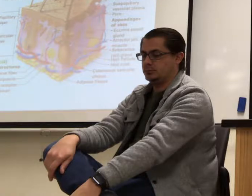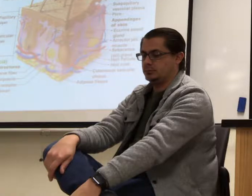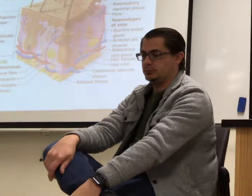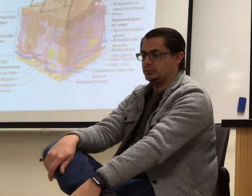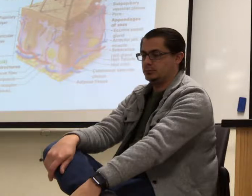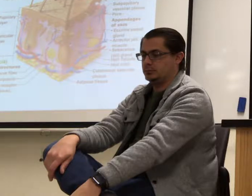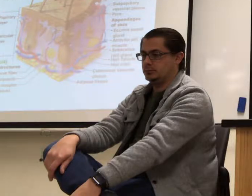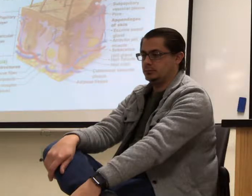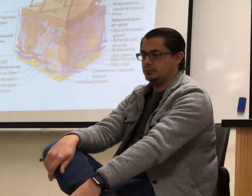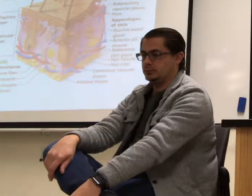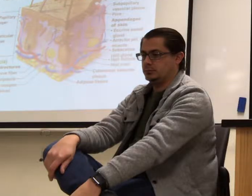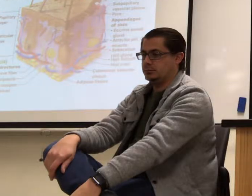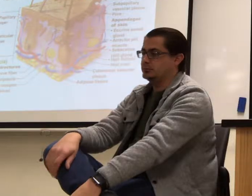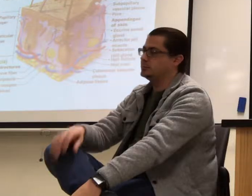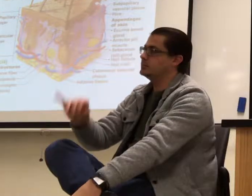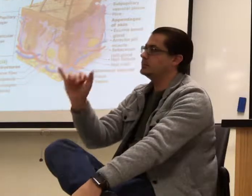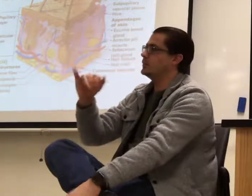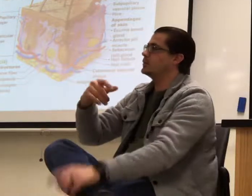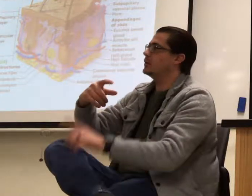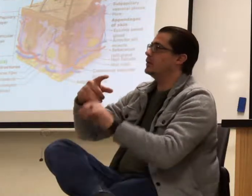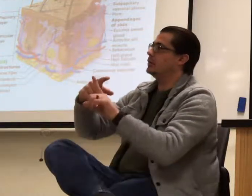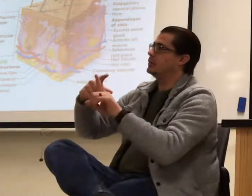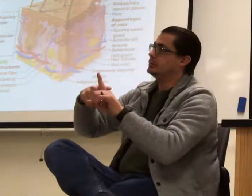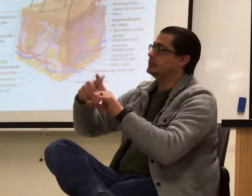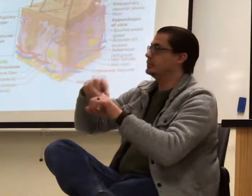And we also say thermoregulation.